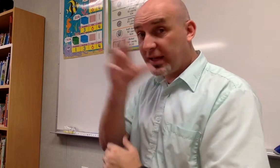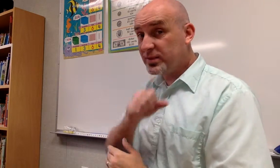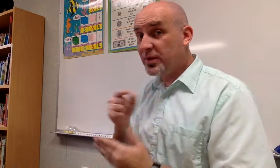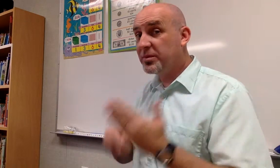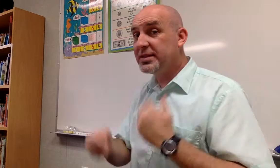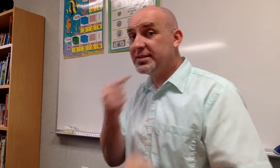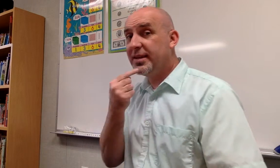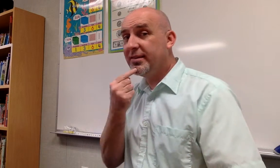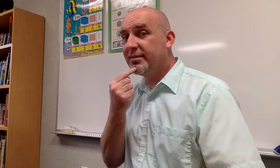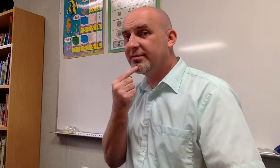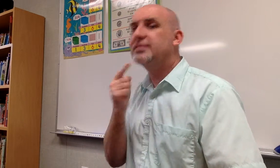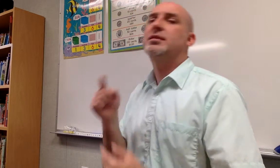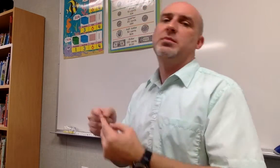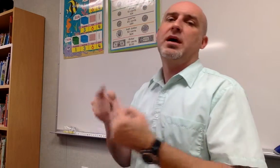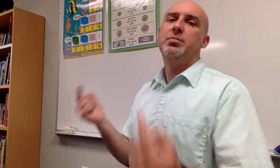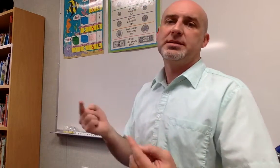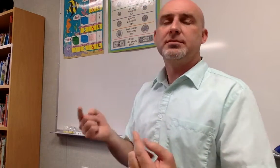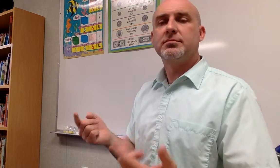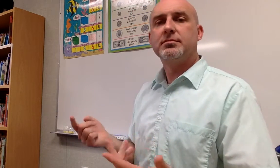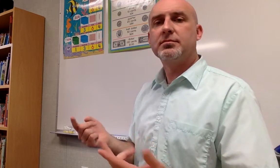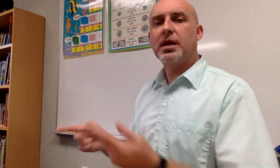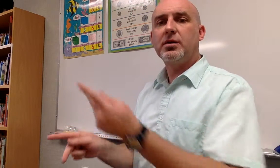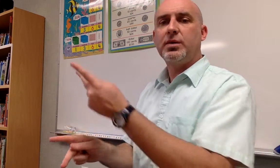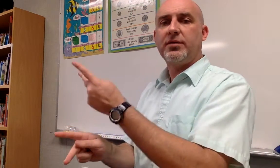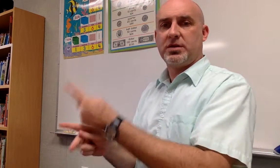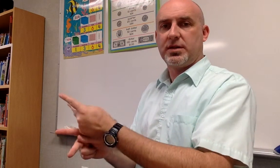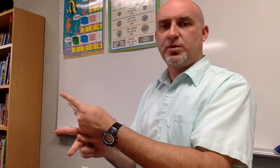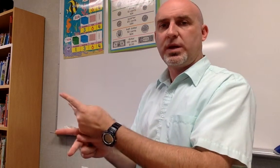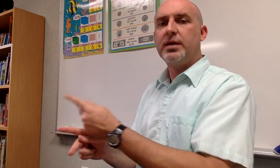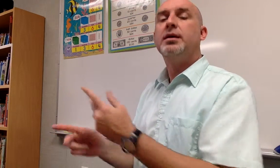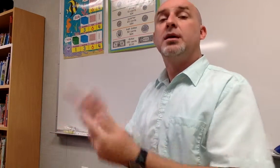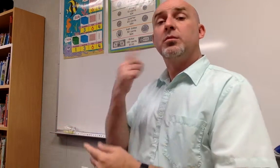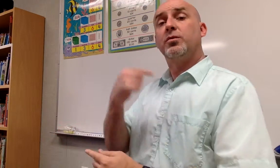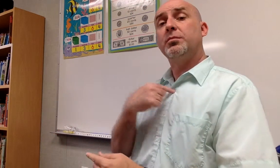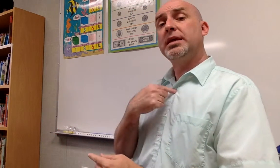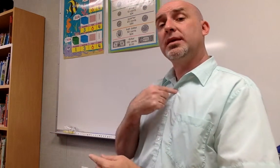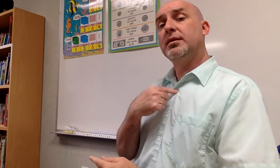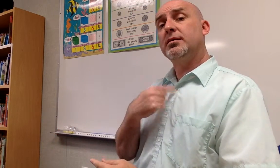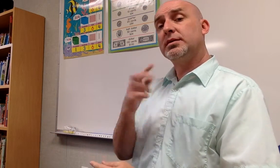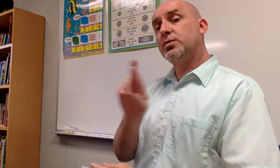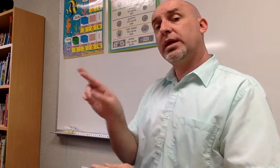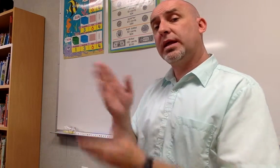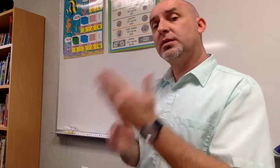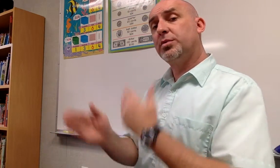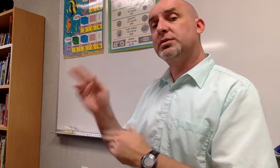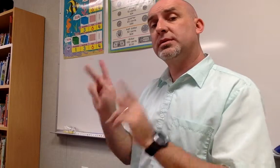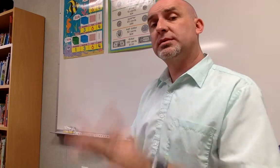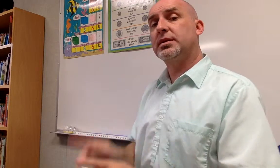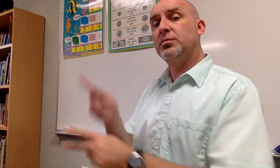what I'm going to say? It's going to be the opposite. Okay, you'd have it the other way. For me, as a right-handed person, it's going to be